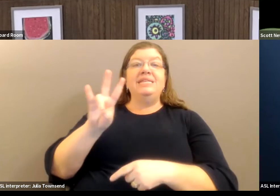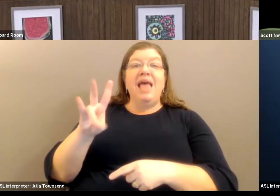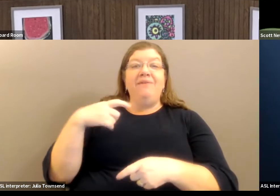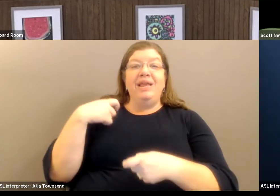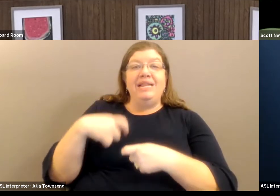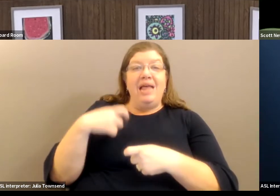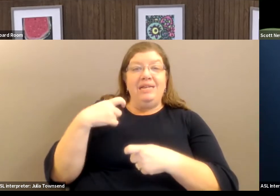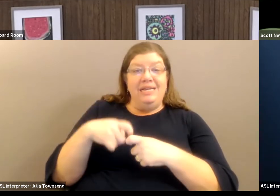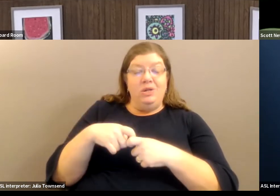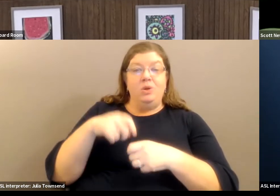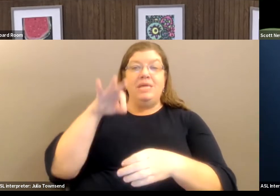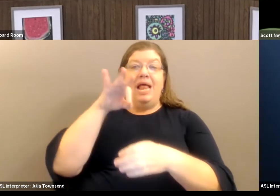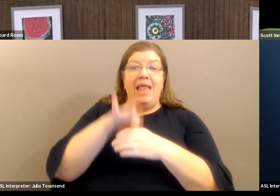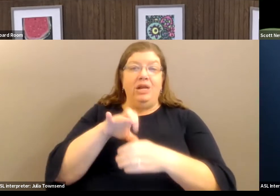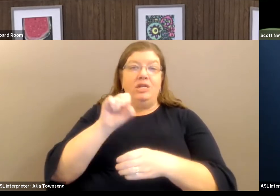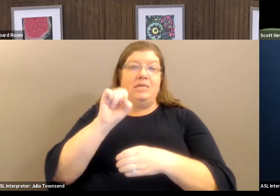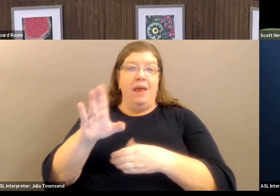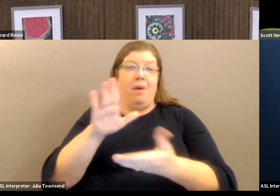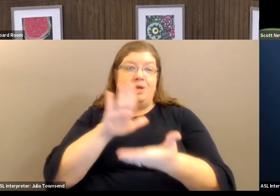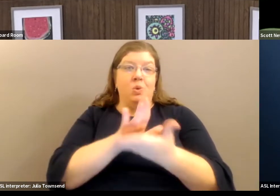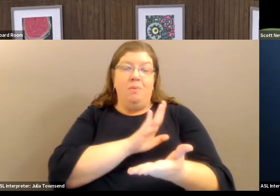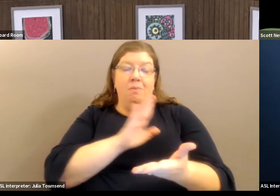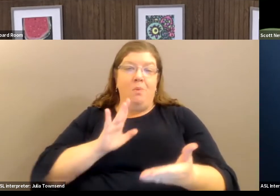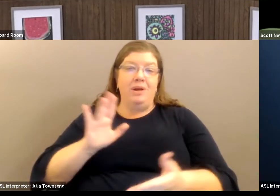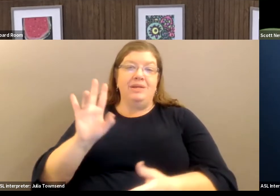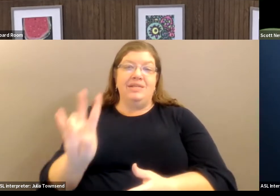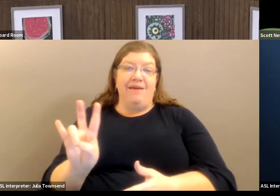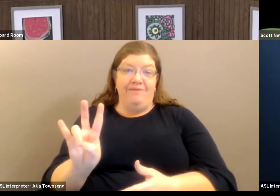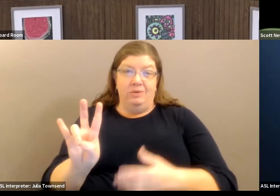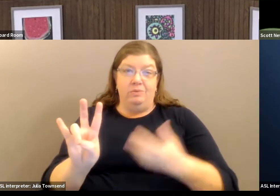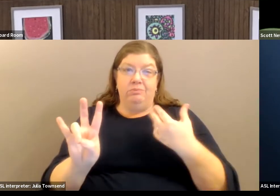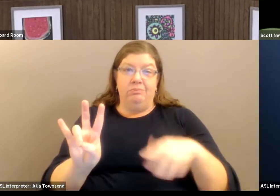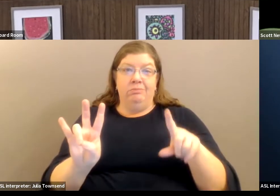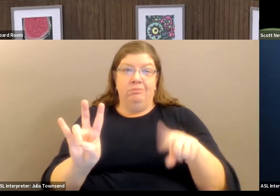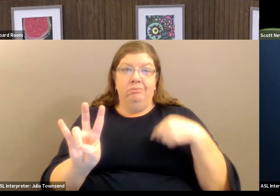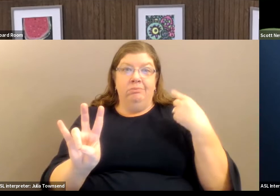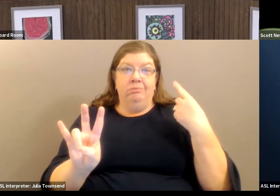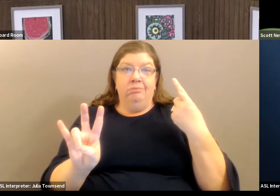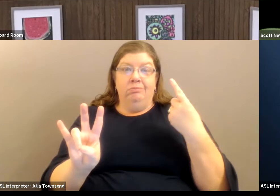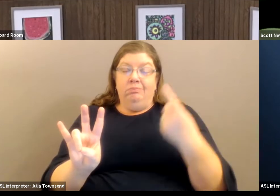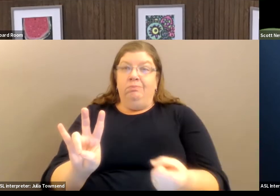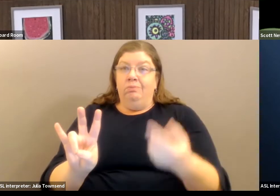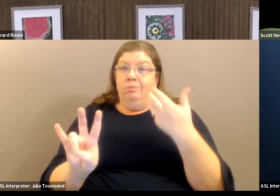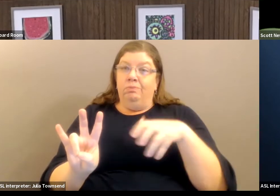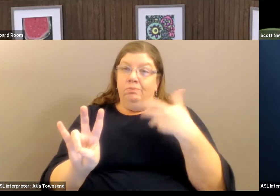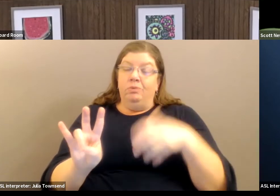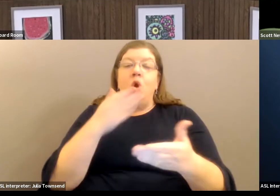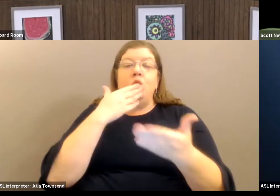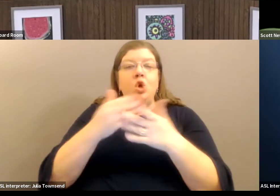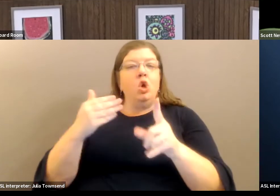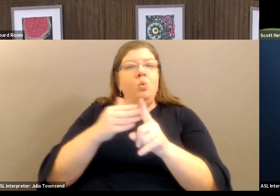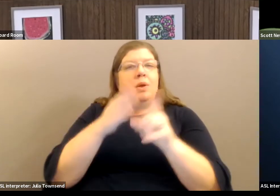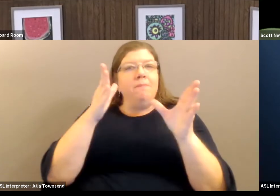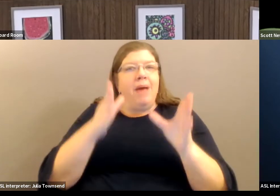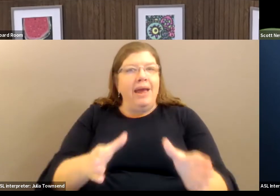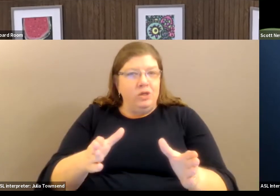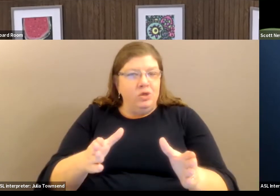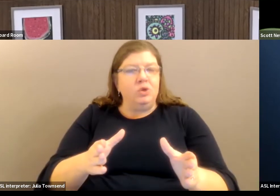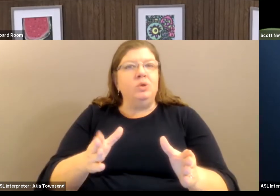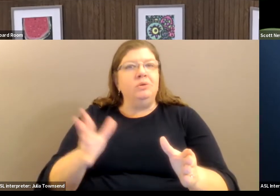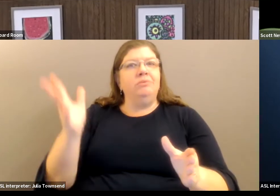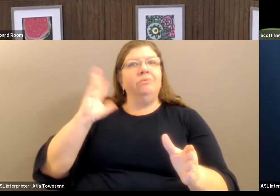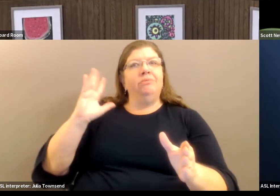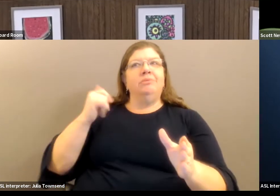Latinos elected to the Santa Barbara School Board. And that's a very, very good reminder. I mean, back